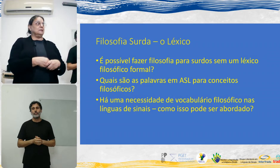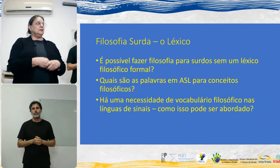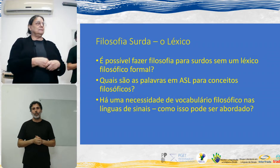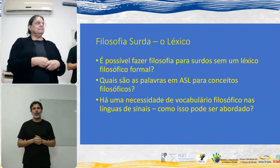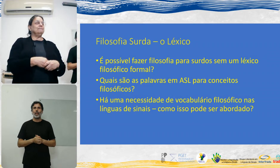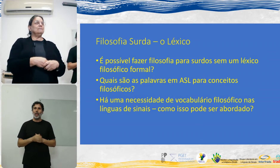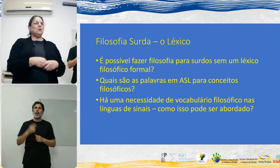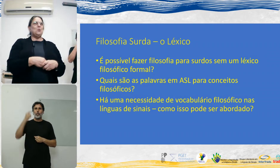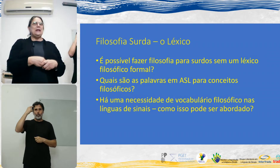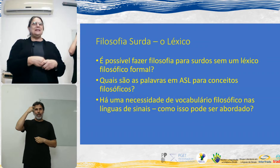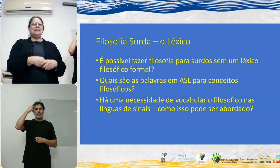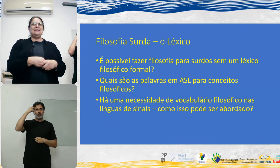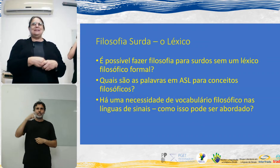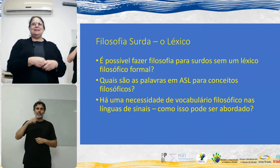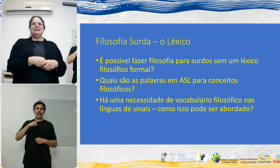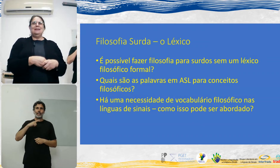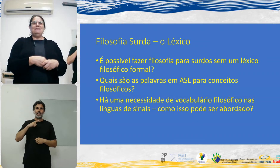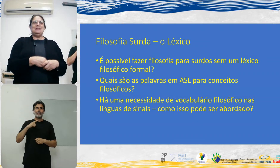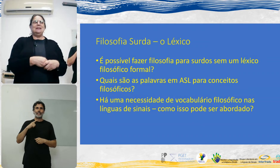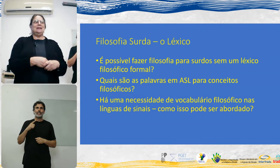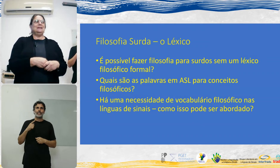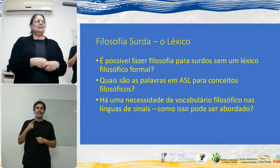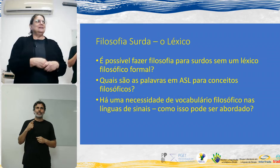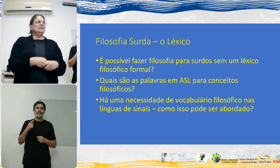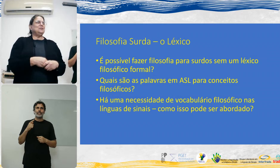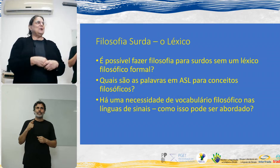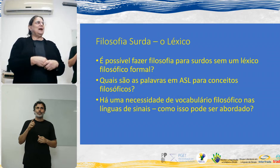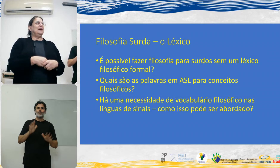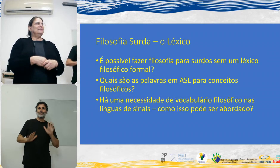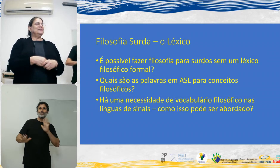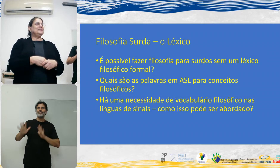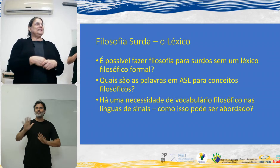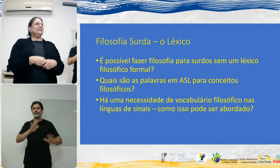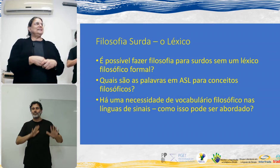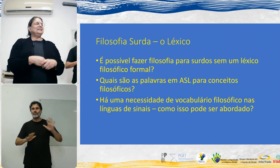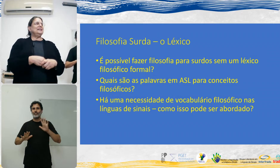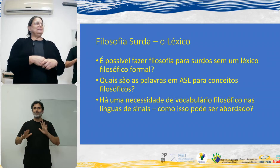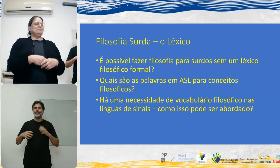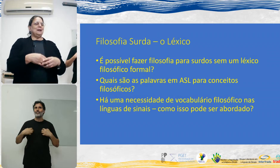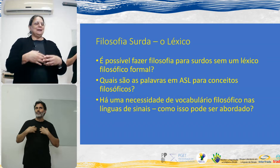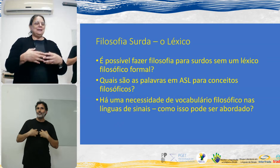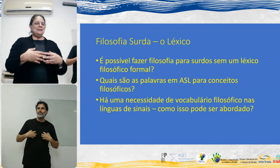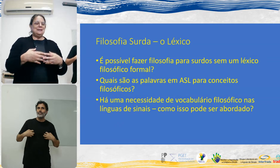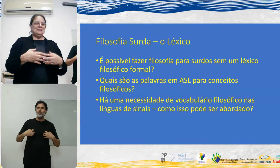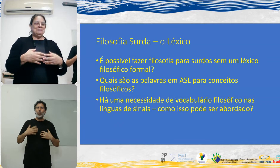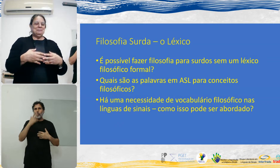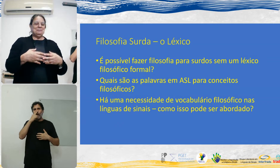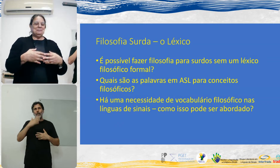very weighty feeling to have a sense that